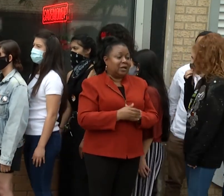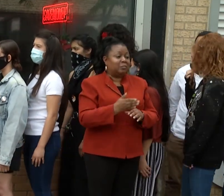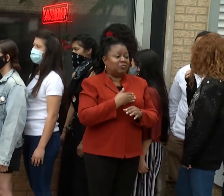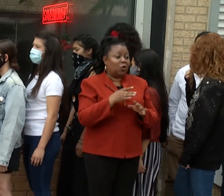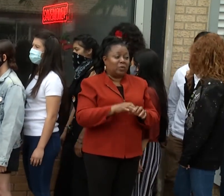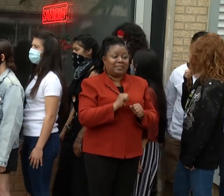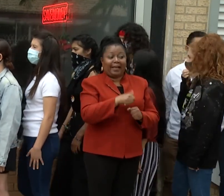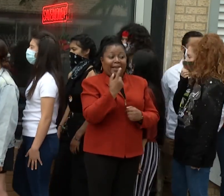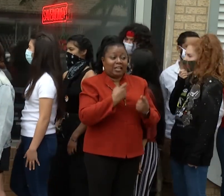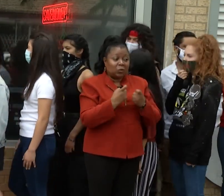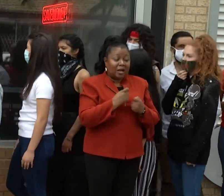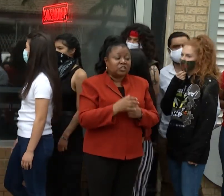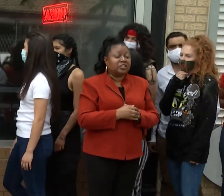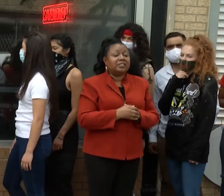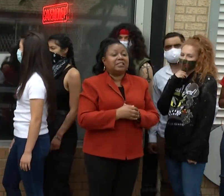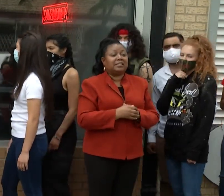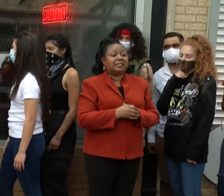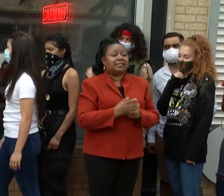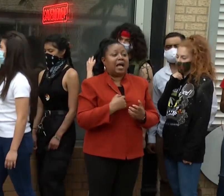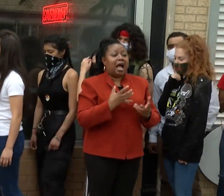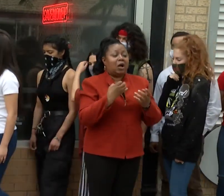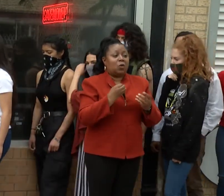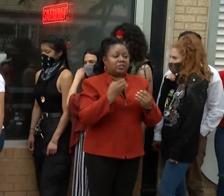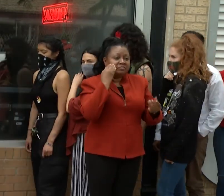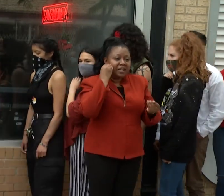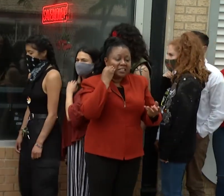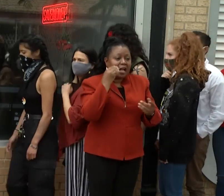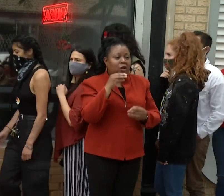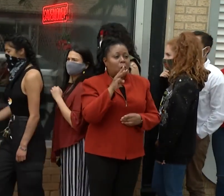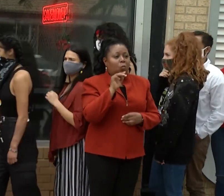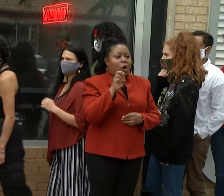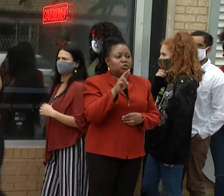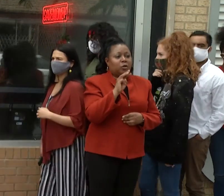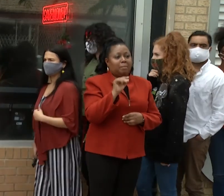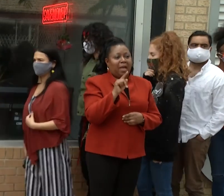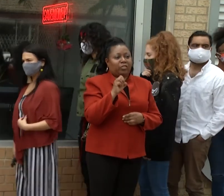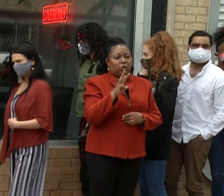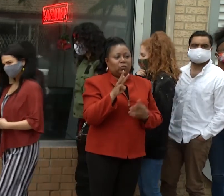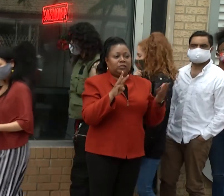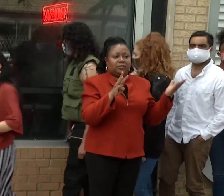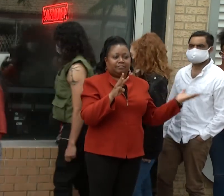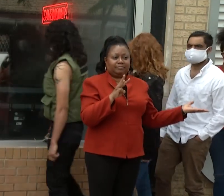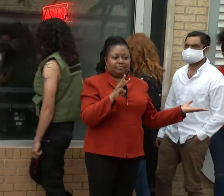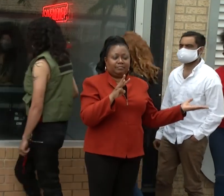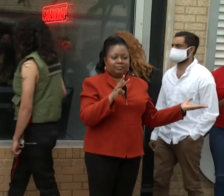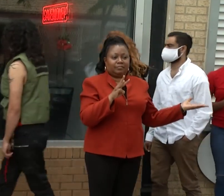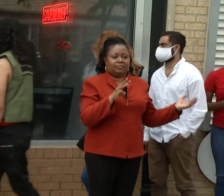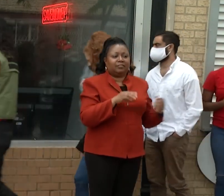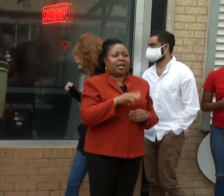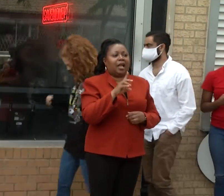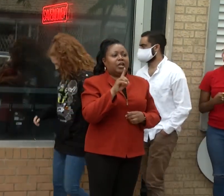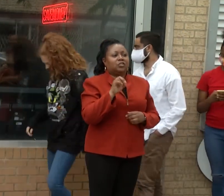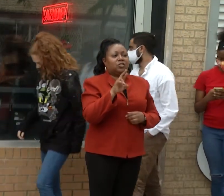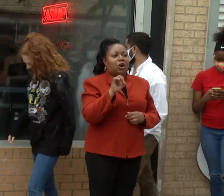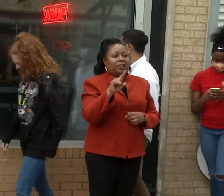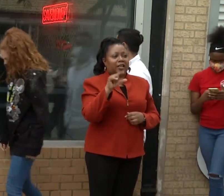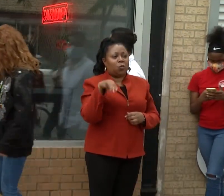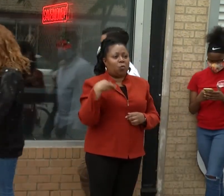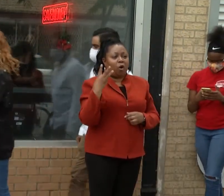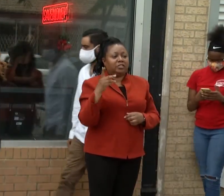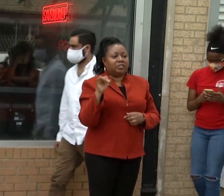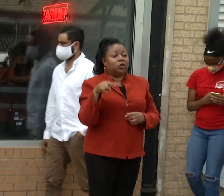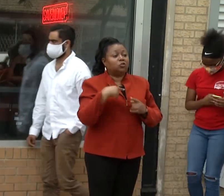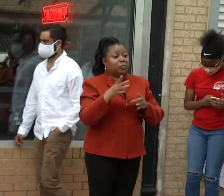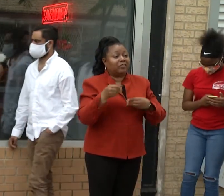Before we take any questions, I want to acknowledge Walter Matthews and Darlene Washington,